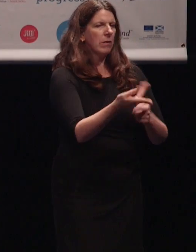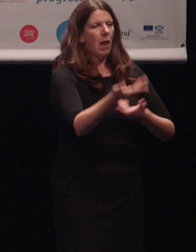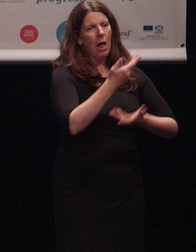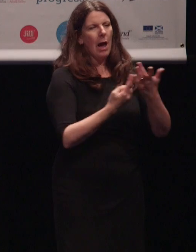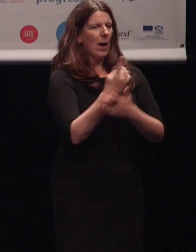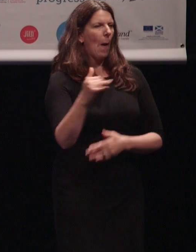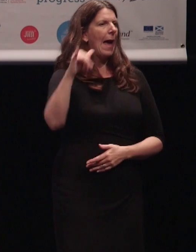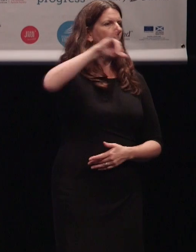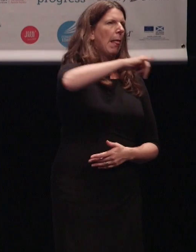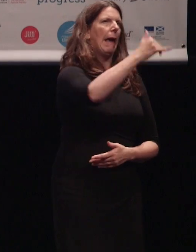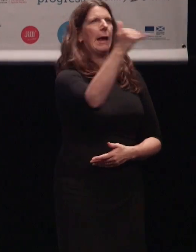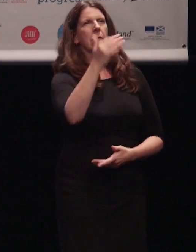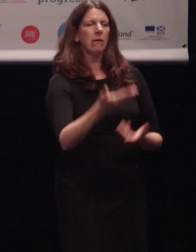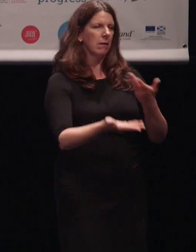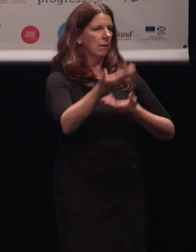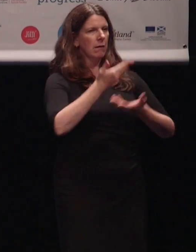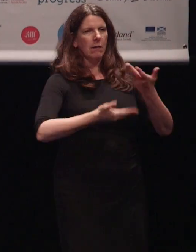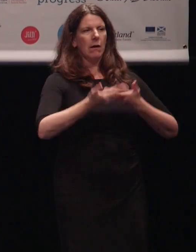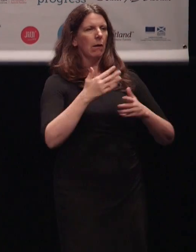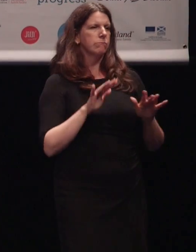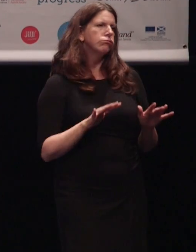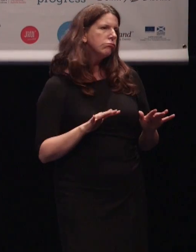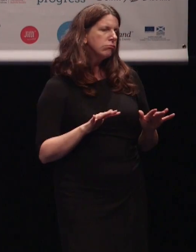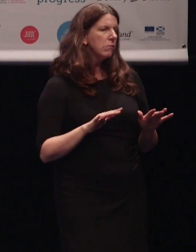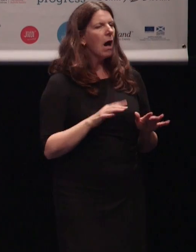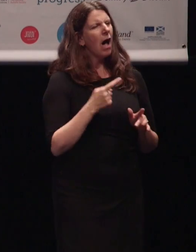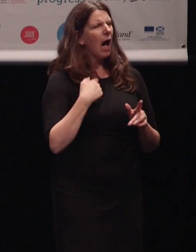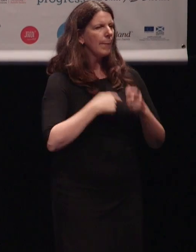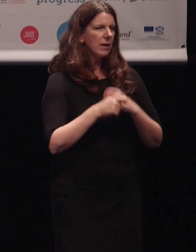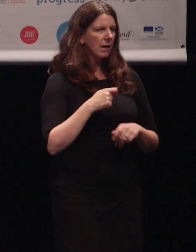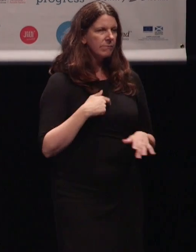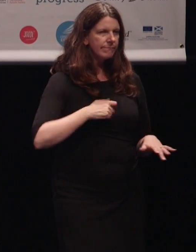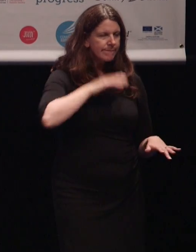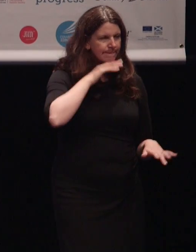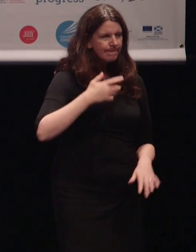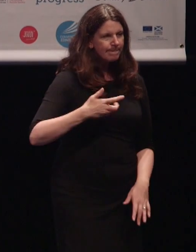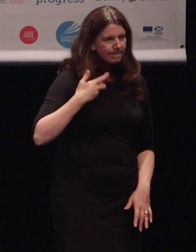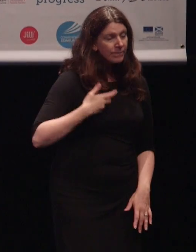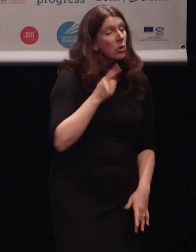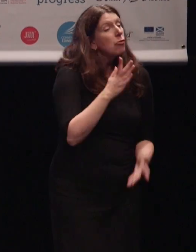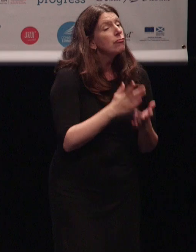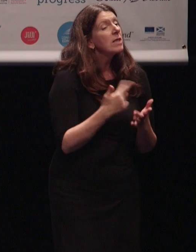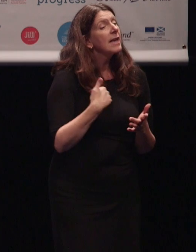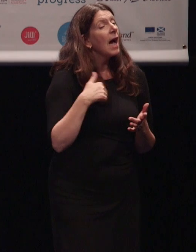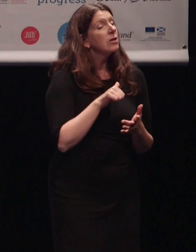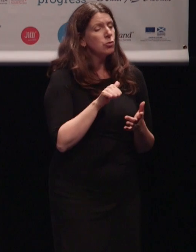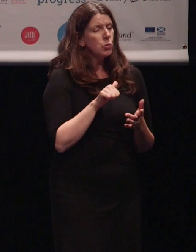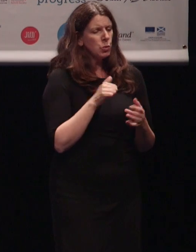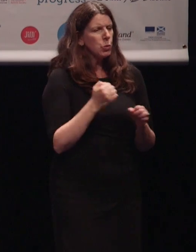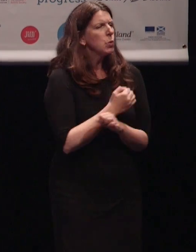it can happen. But then I have to act before that happens, right? So I